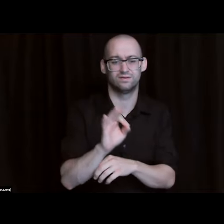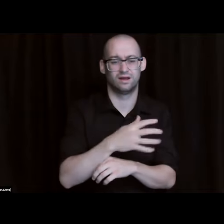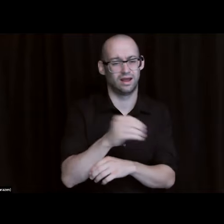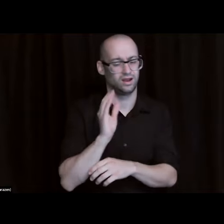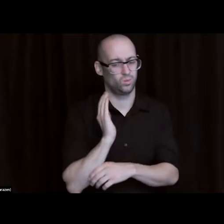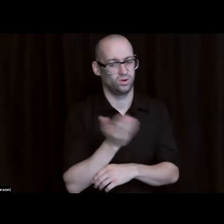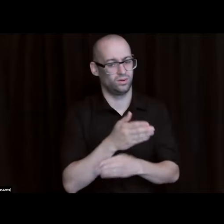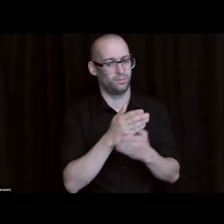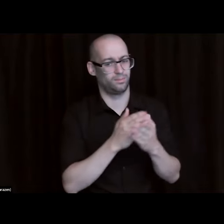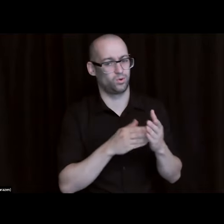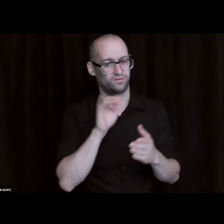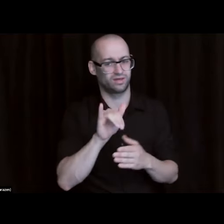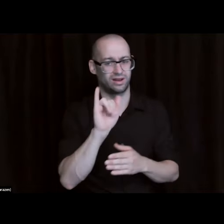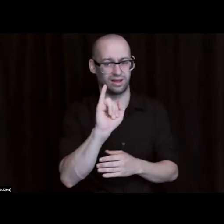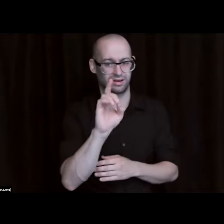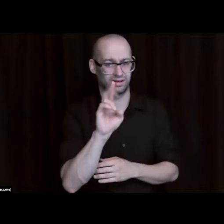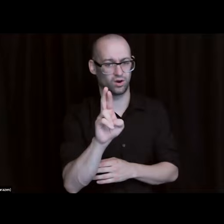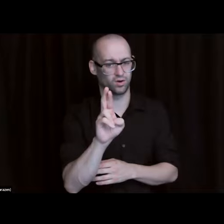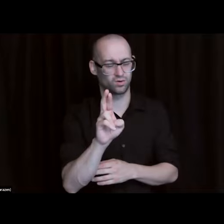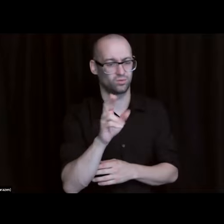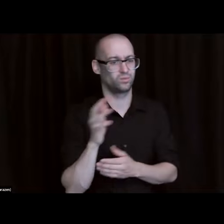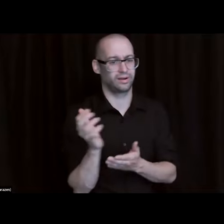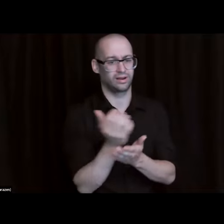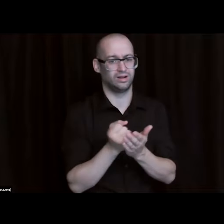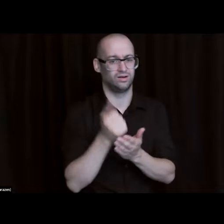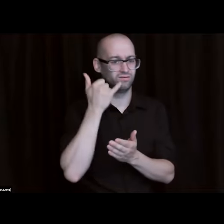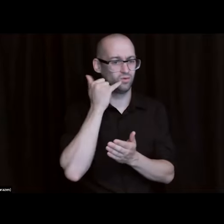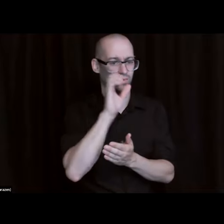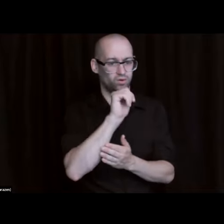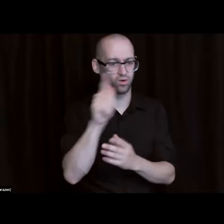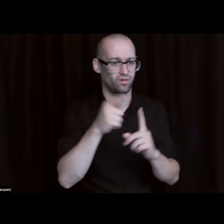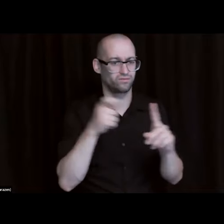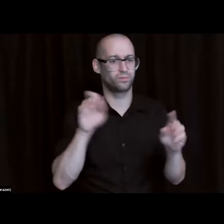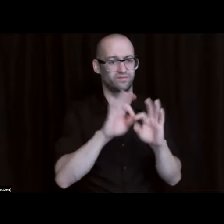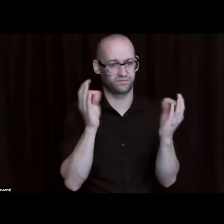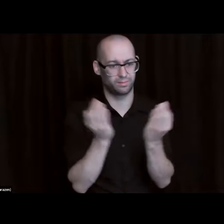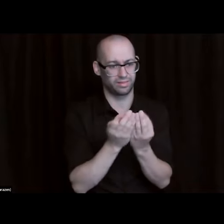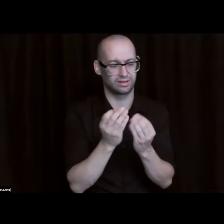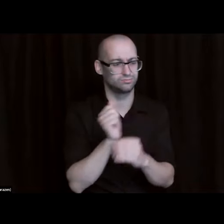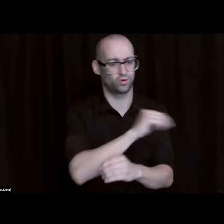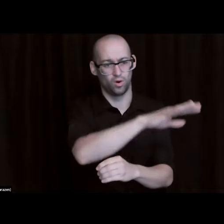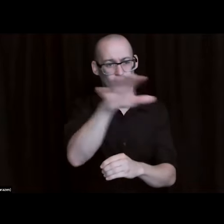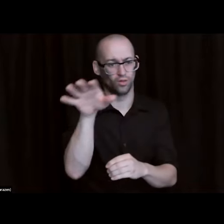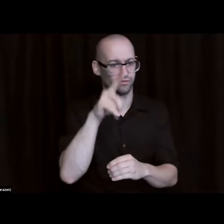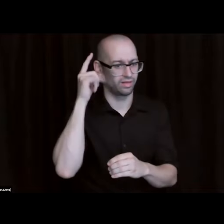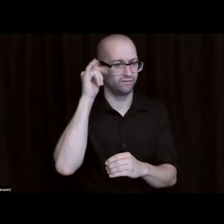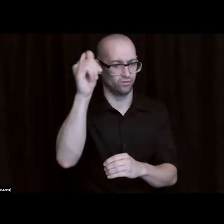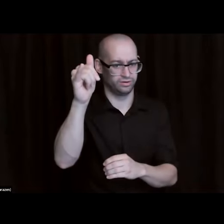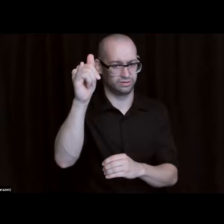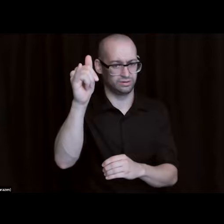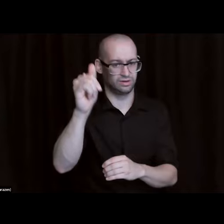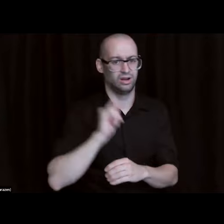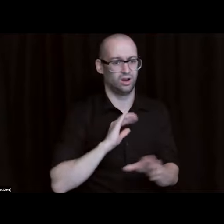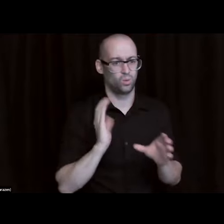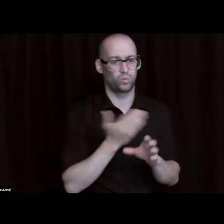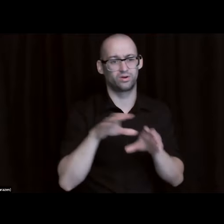of an IVR where we receive phone calls from families all over California, and we're doing